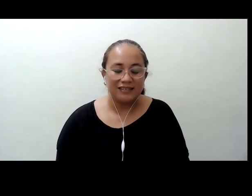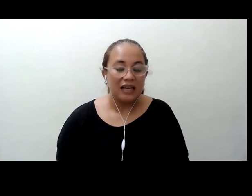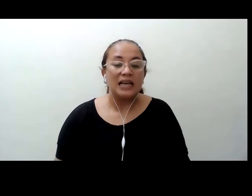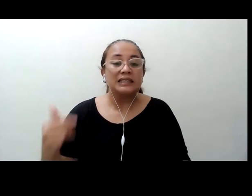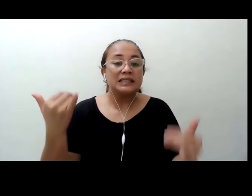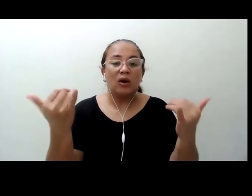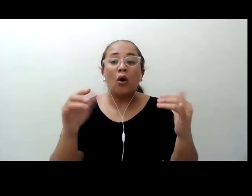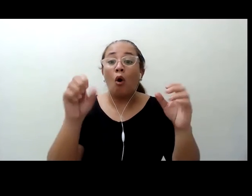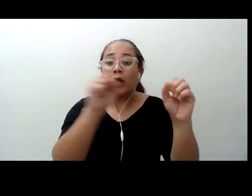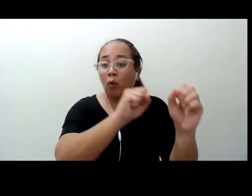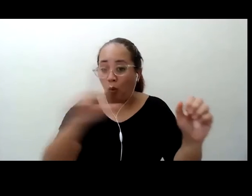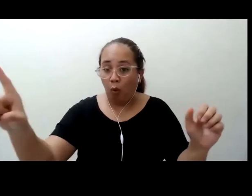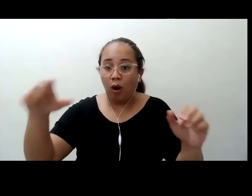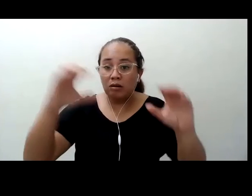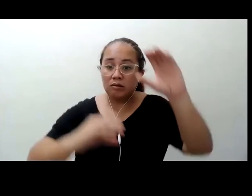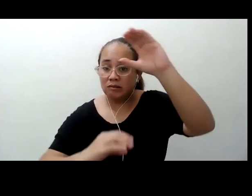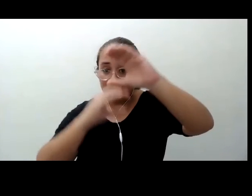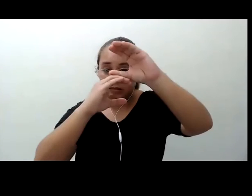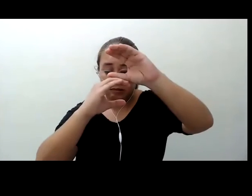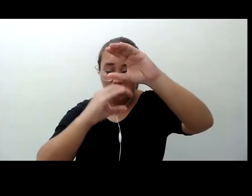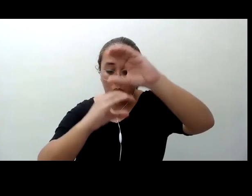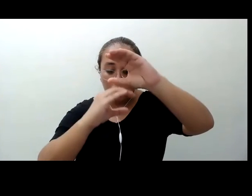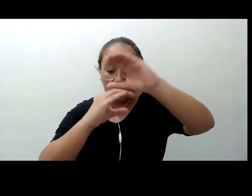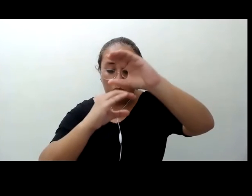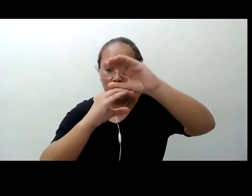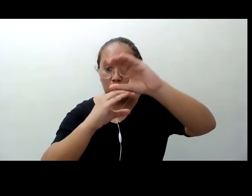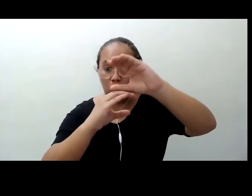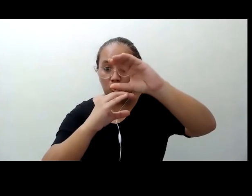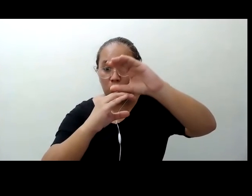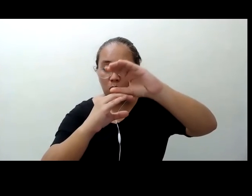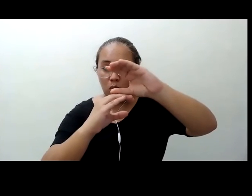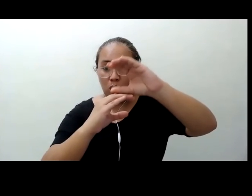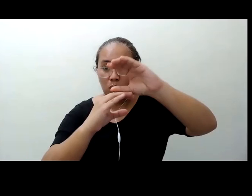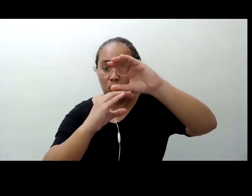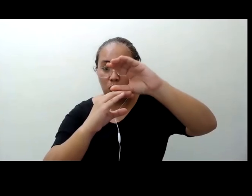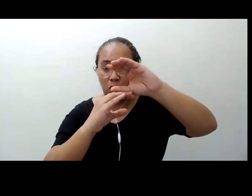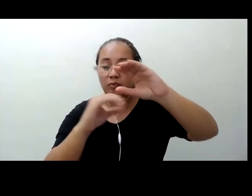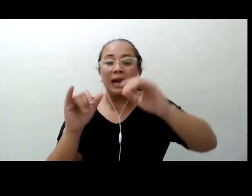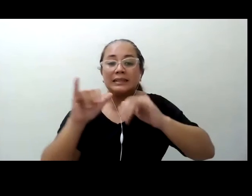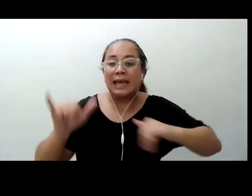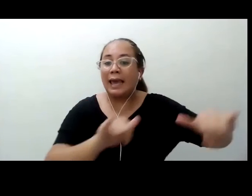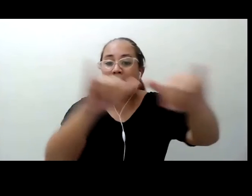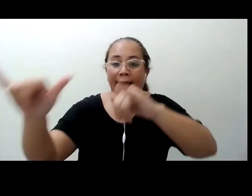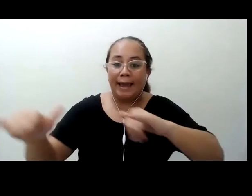not put a space in between the lines with orientation. So we're all doing it the same way.